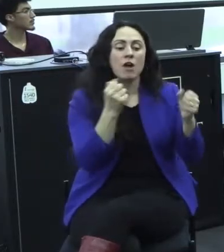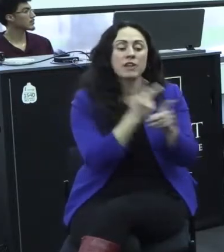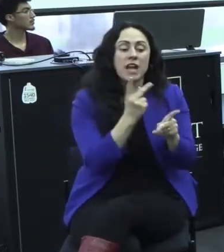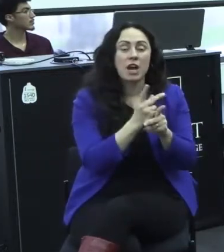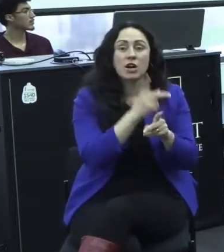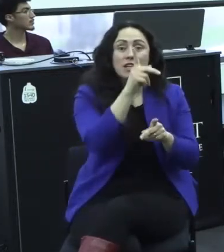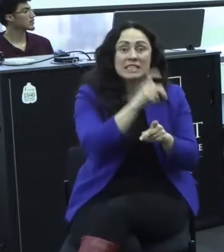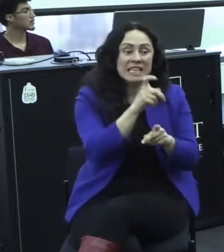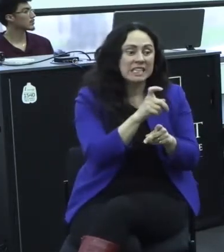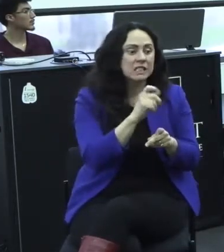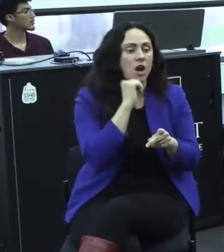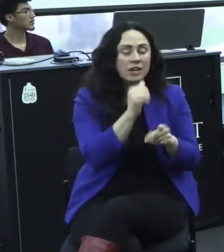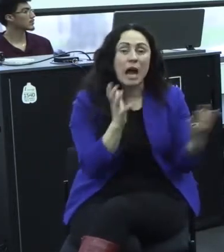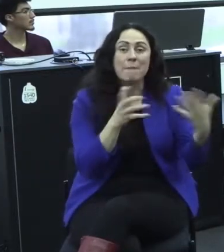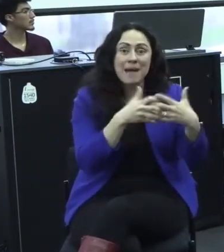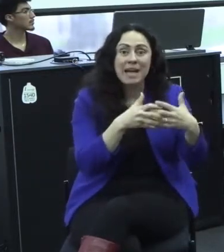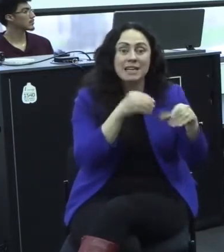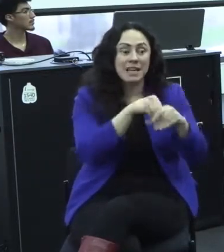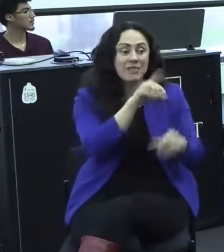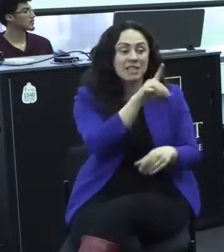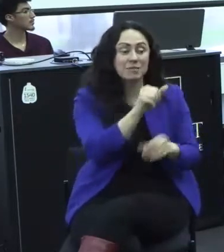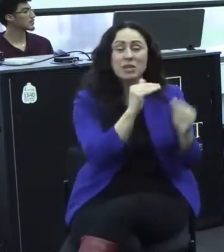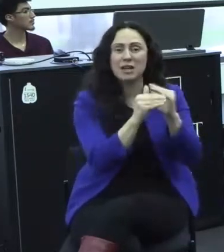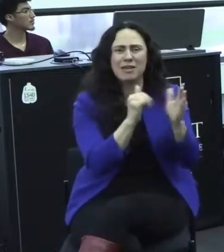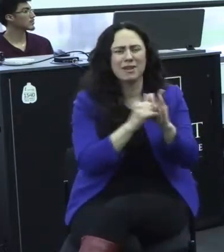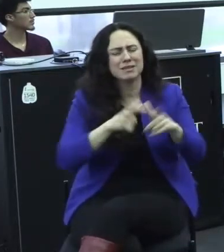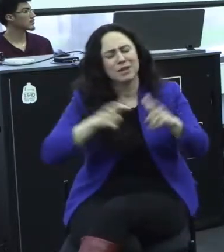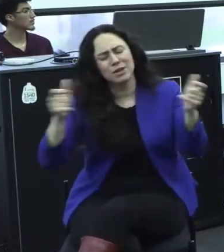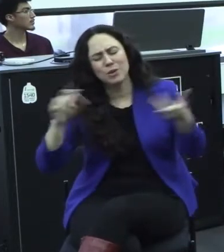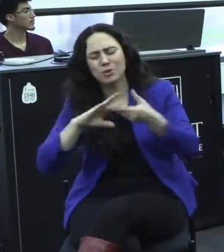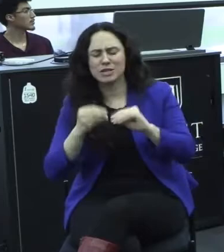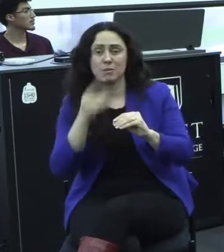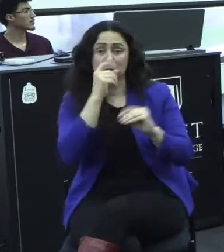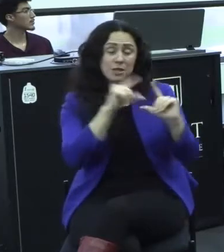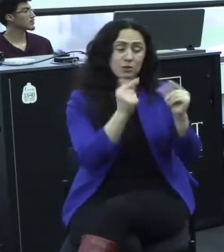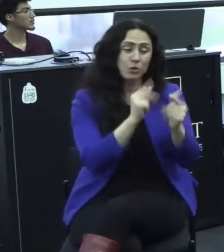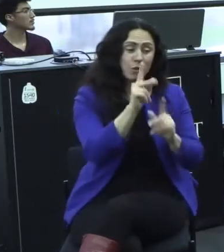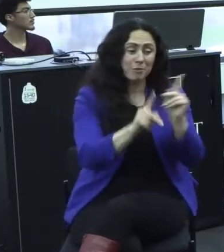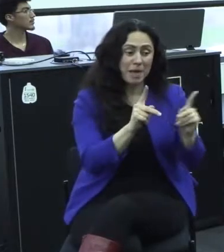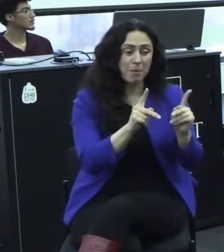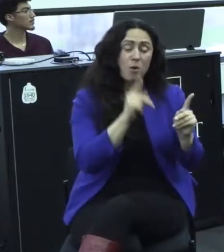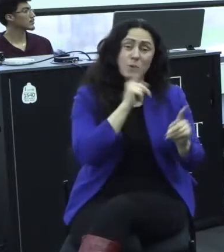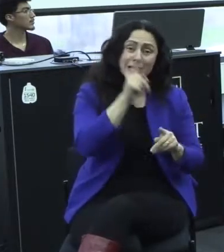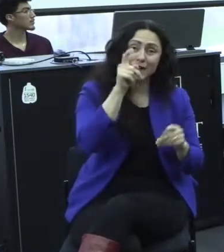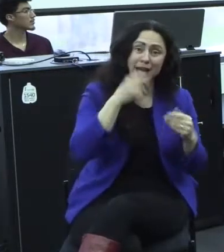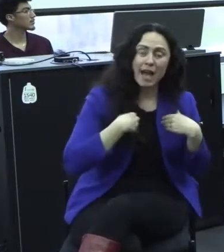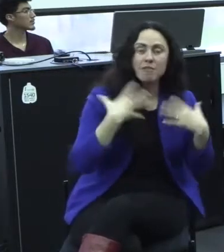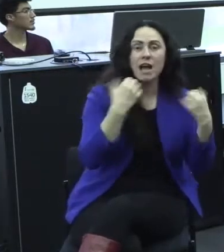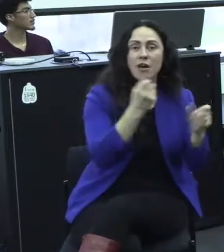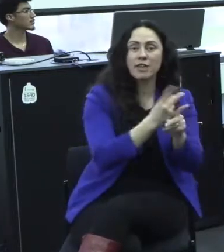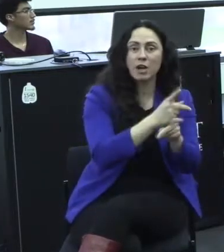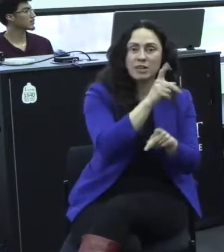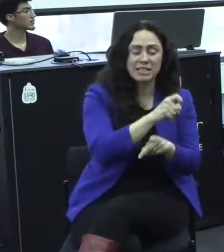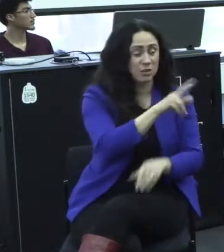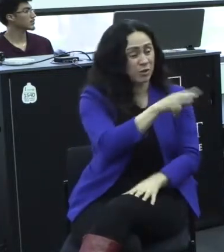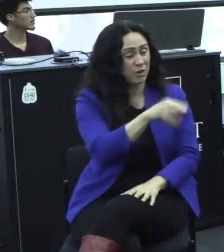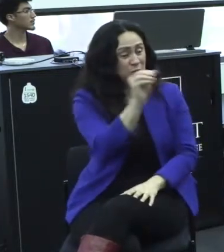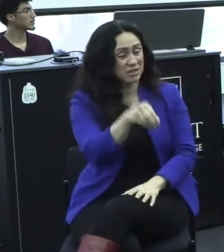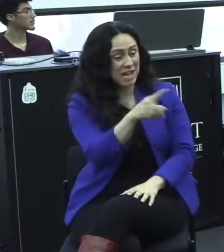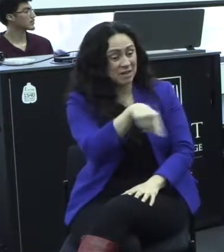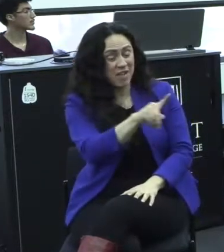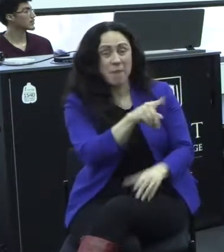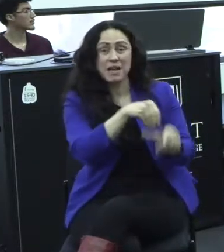That's a crazy number, because you're talking about a group of people that do have healthcare needs, and to know that 33% of